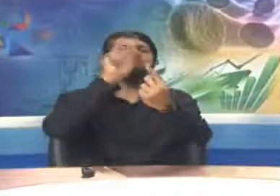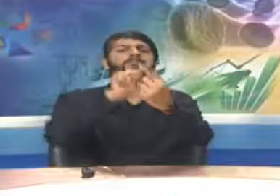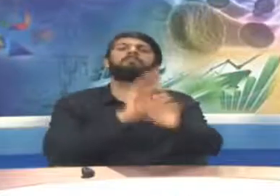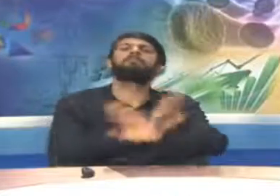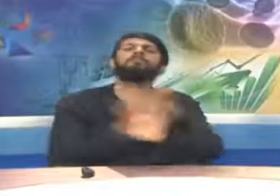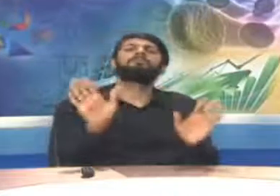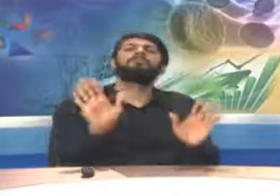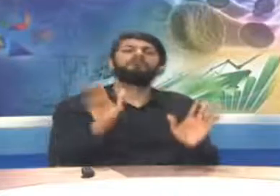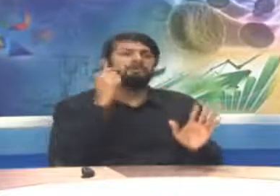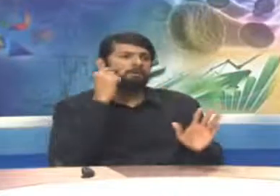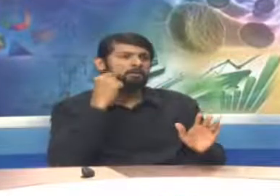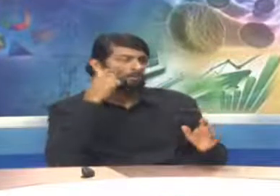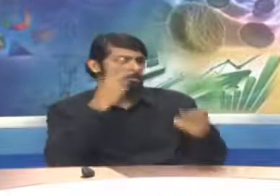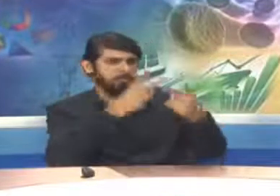They are not the slave.